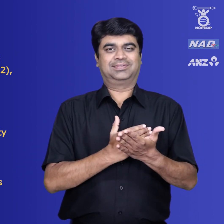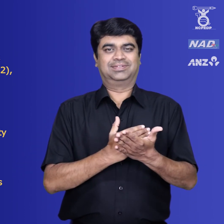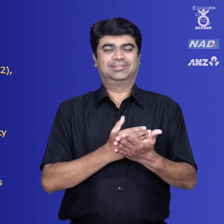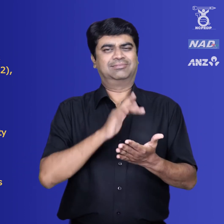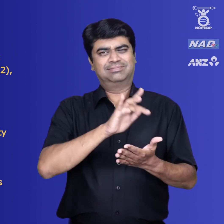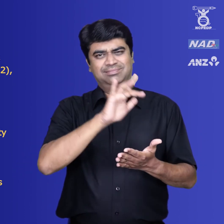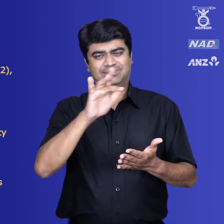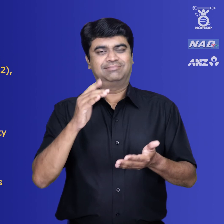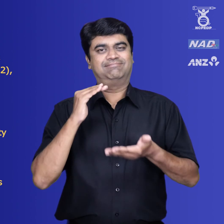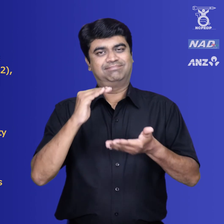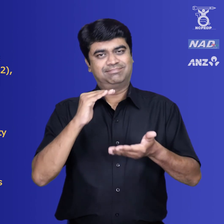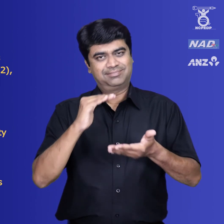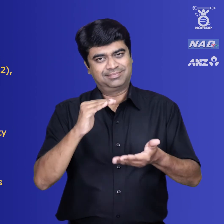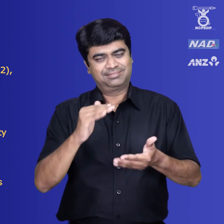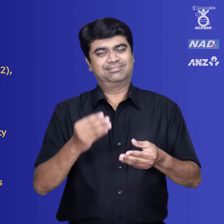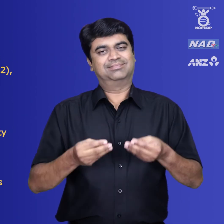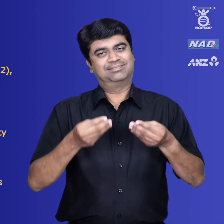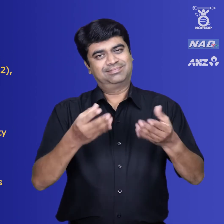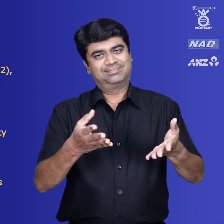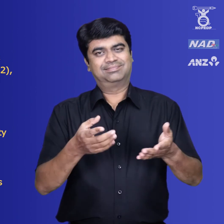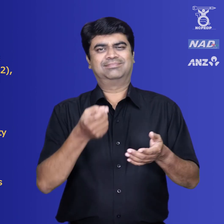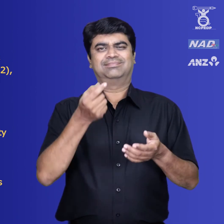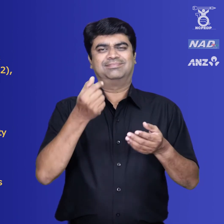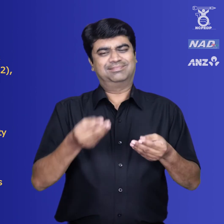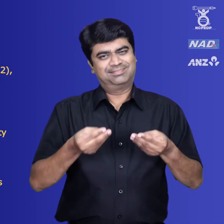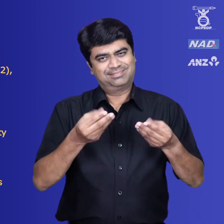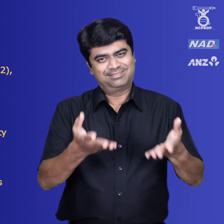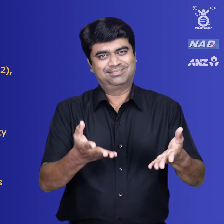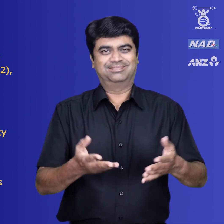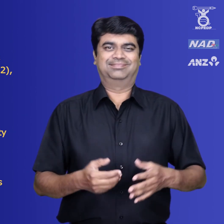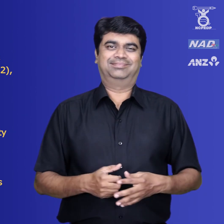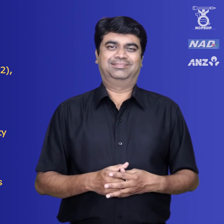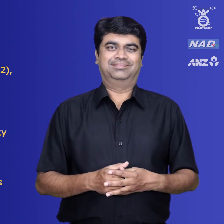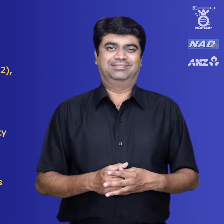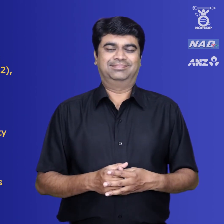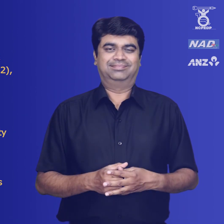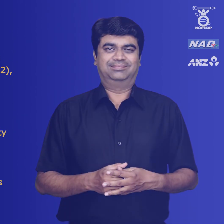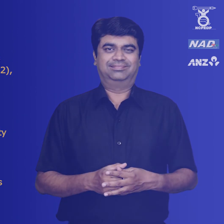facilitate awards to the winners and other participants of such sporting events.